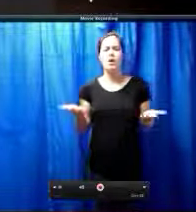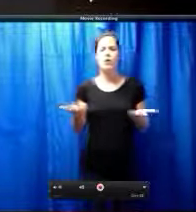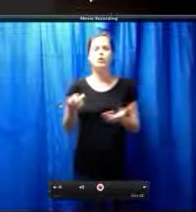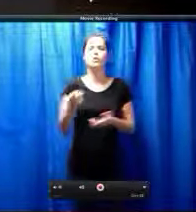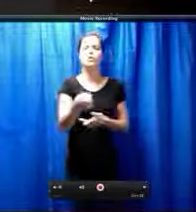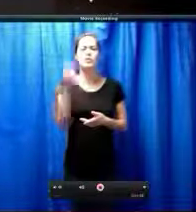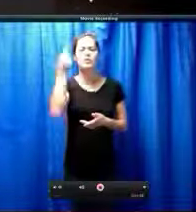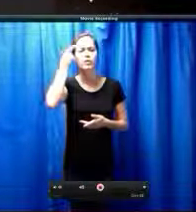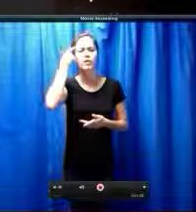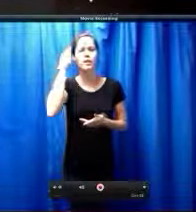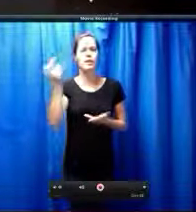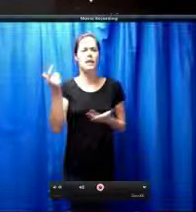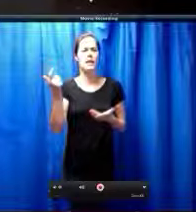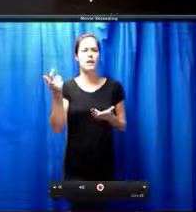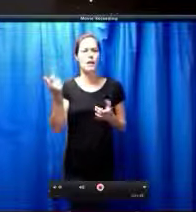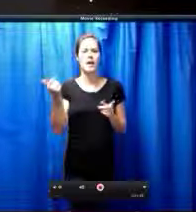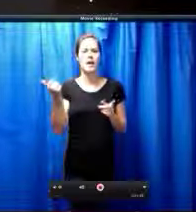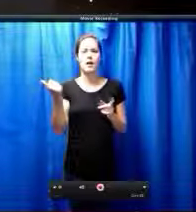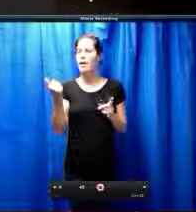cancers?